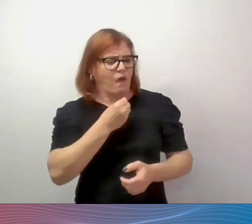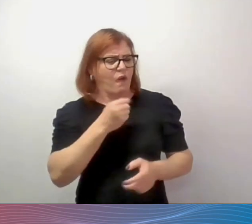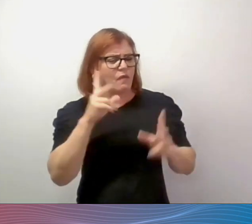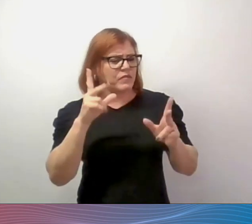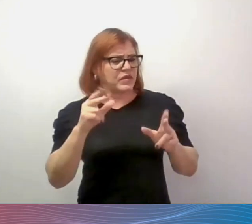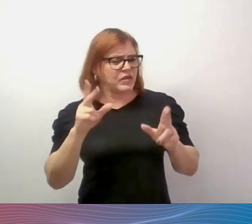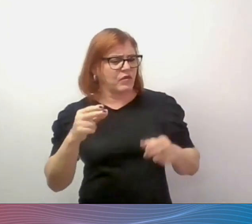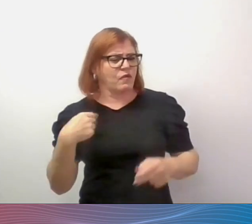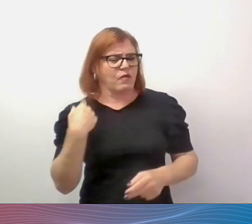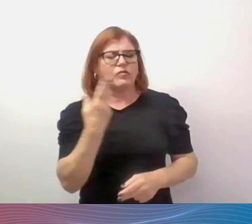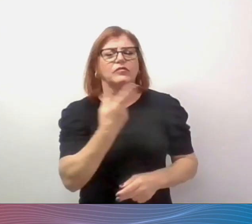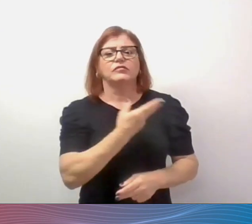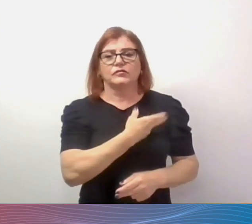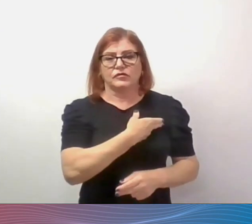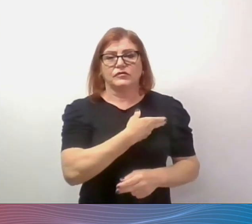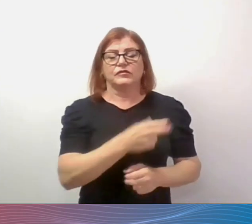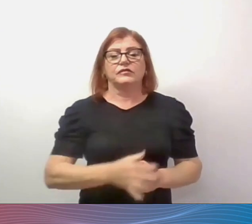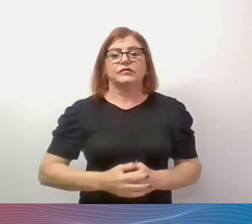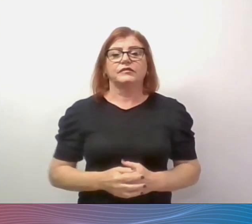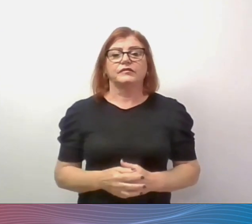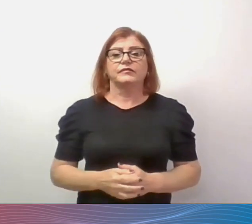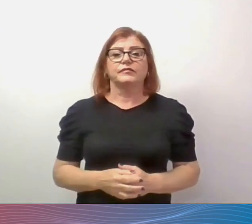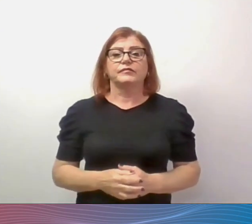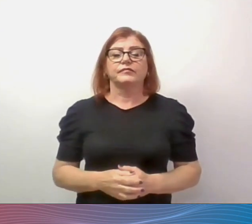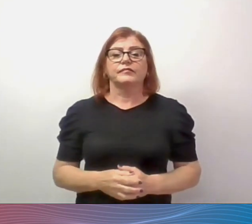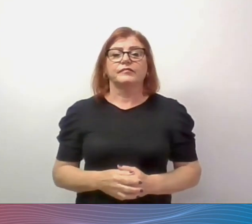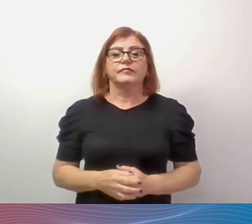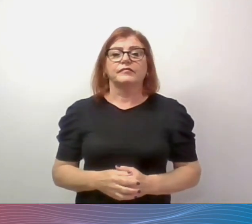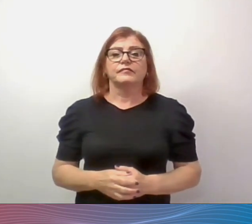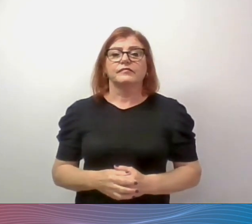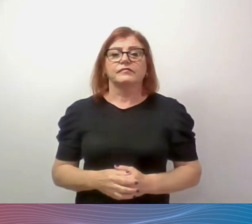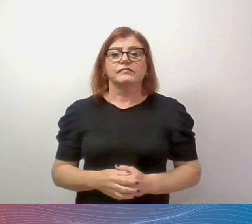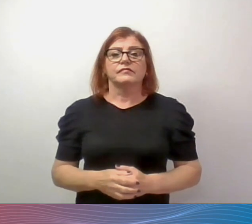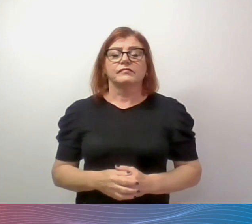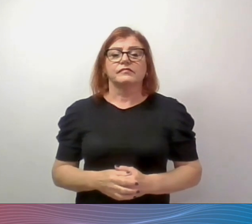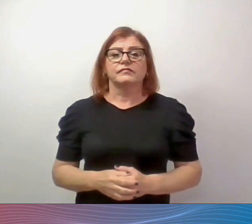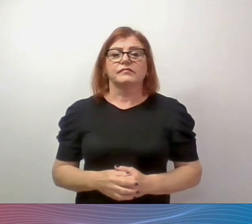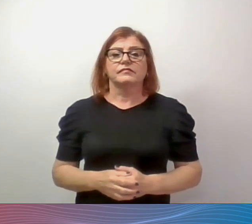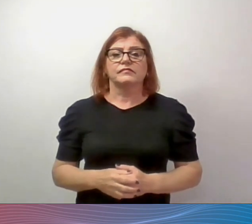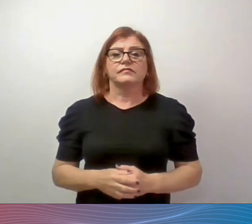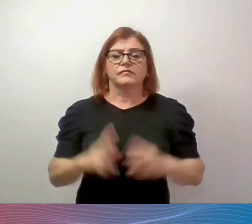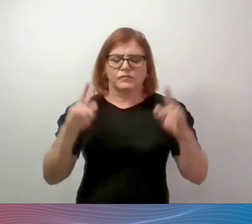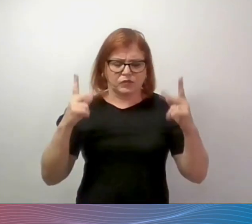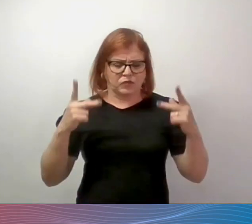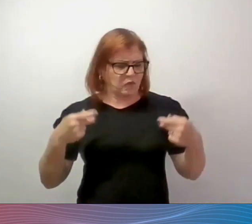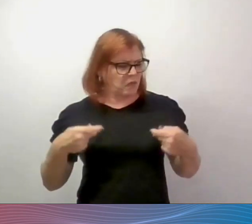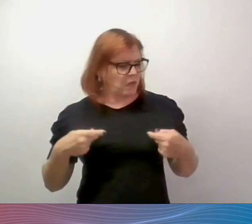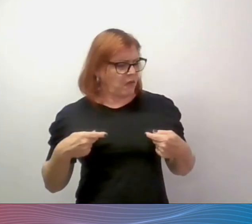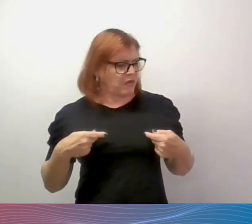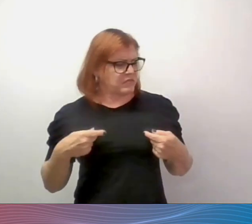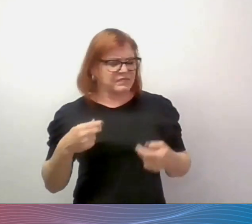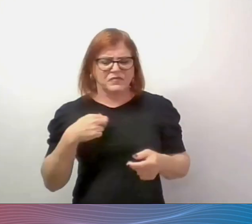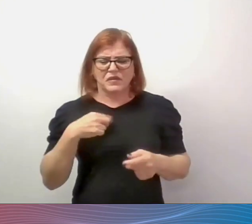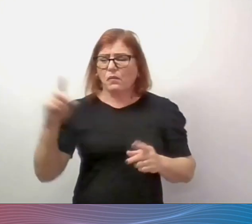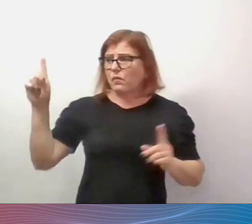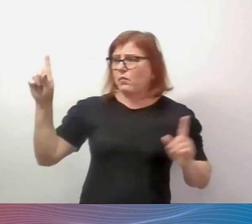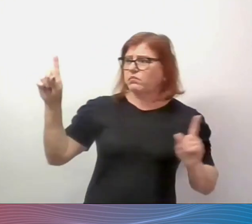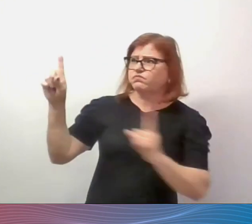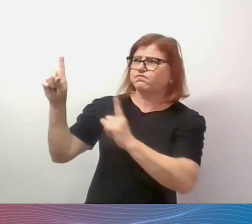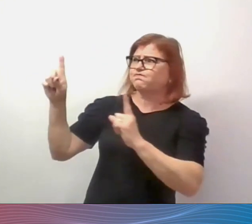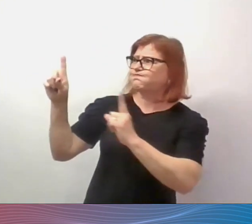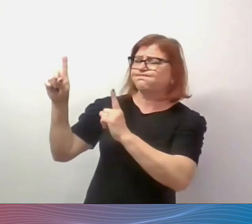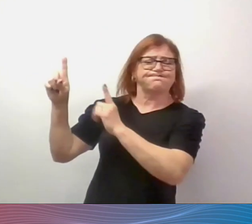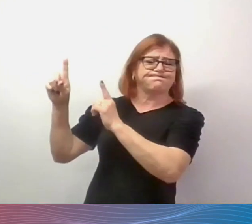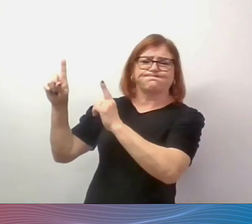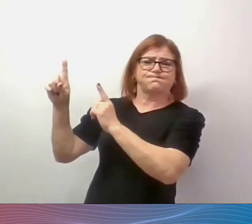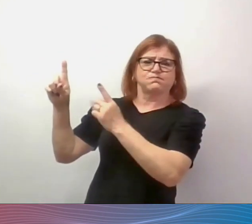earth and he became flesh just like us. Já que o homem não pode ter acesso ao Pai, a Deus. Since man can no